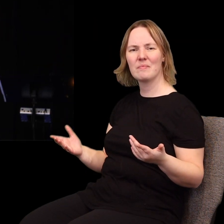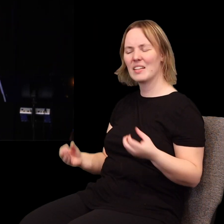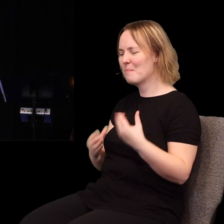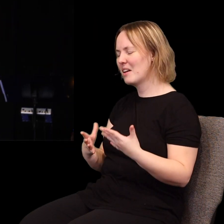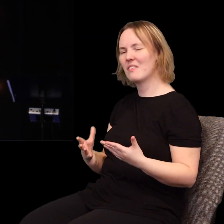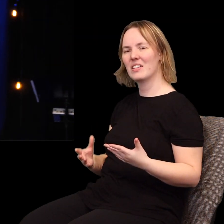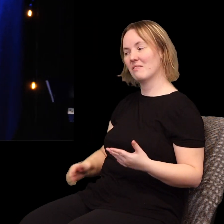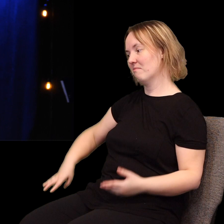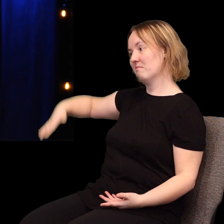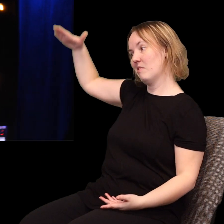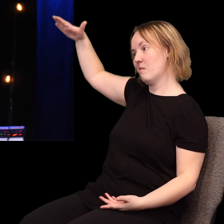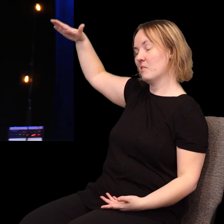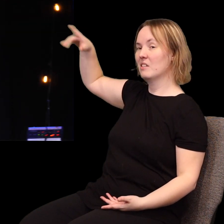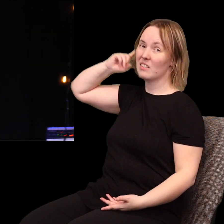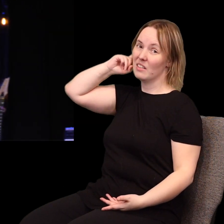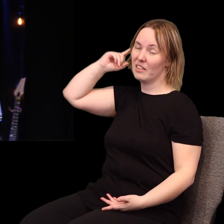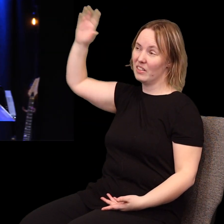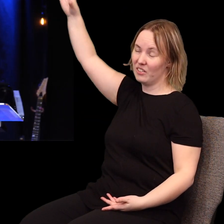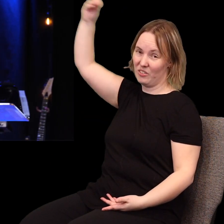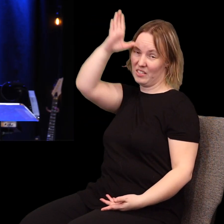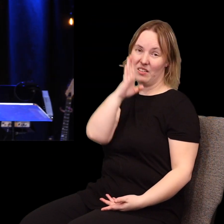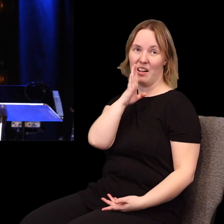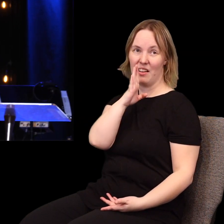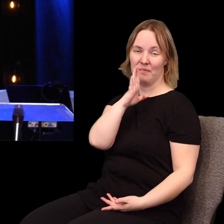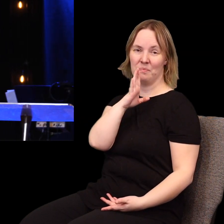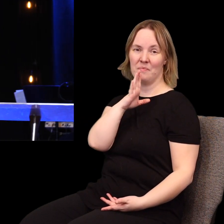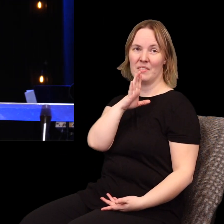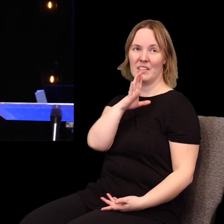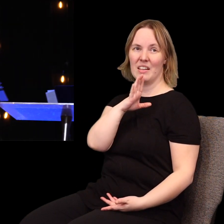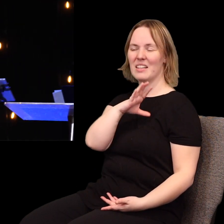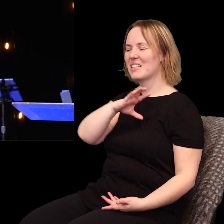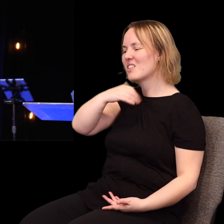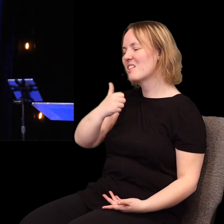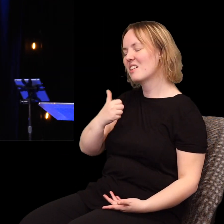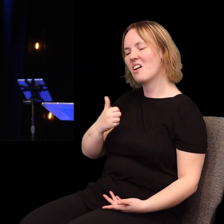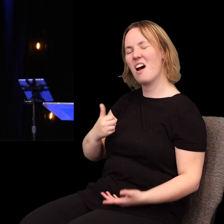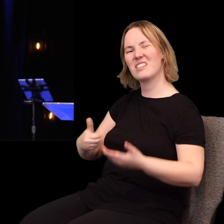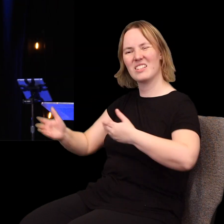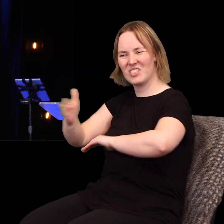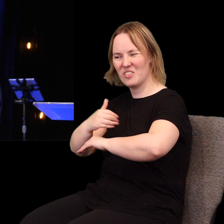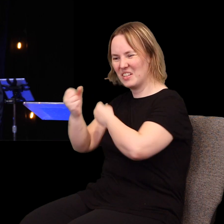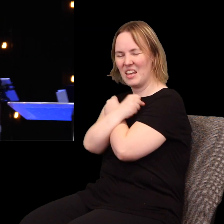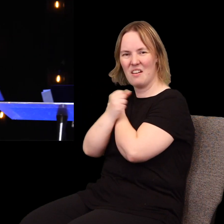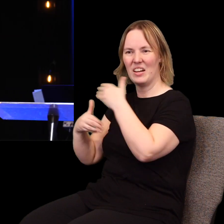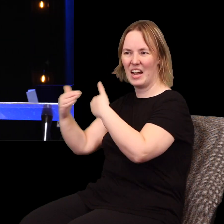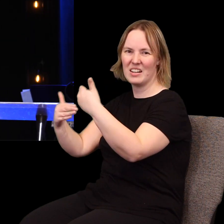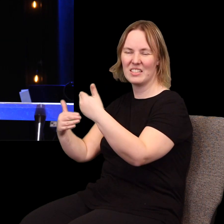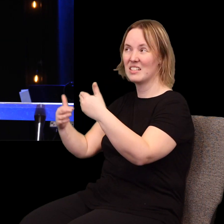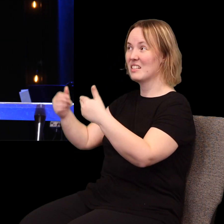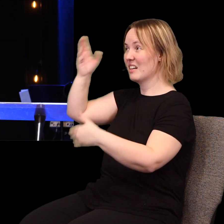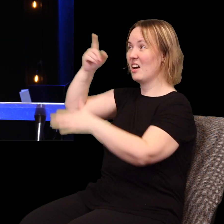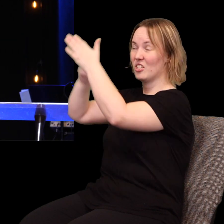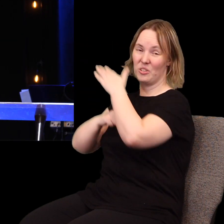exactly? Well, many of us have grown up hearing the definition that the grace of God is simply the undeserved love or kindness